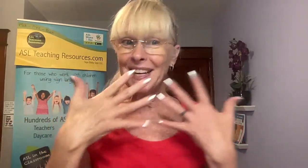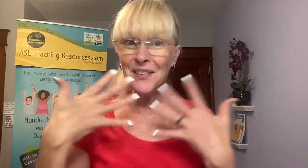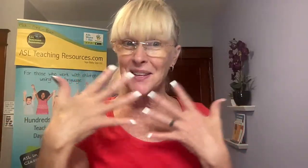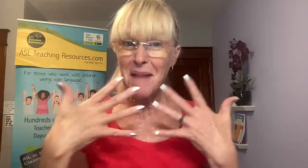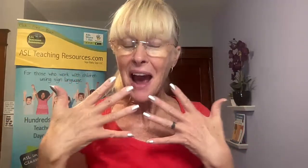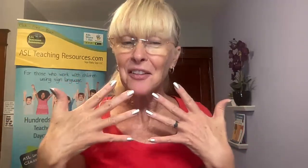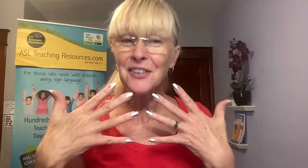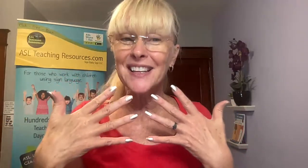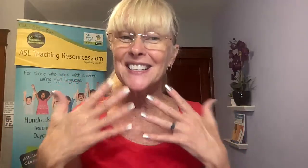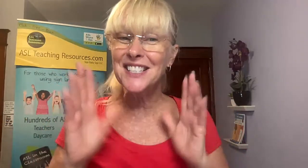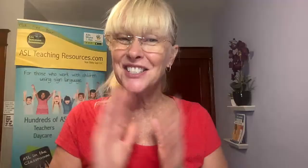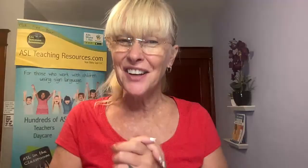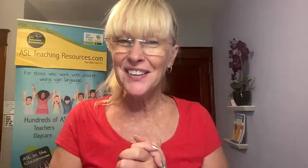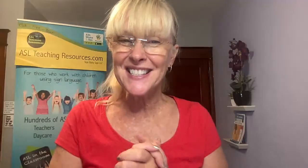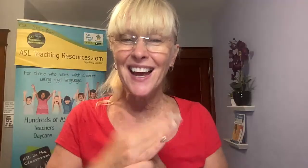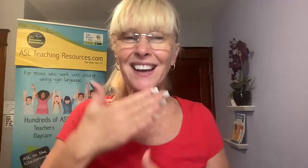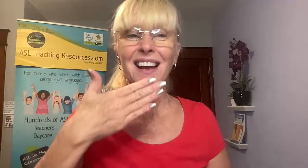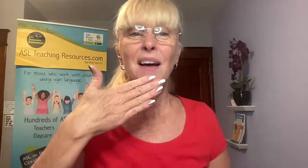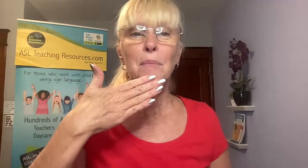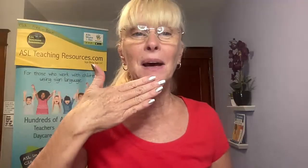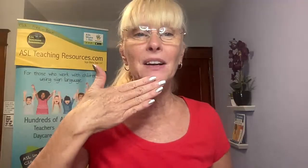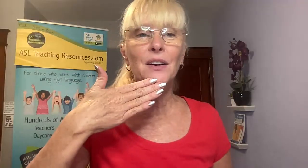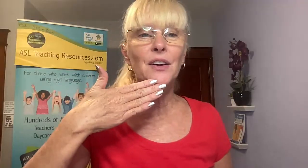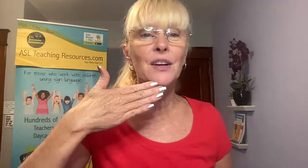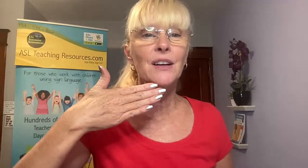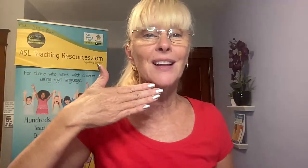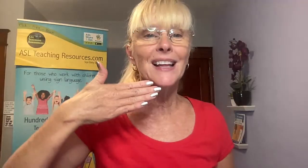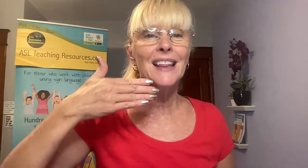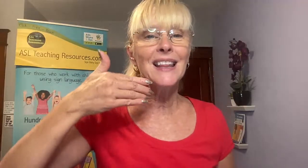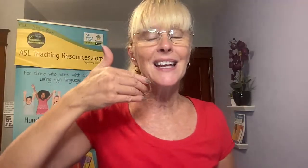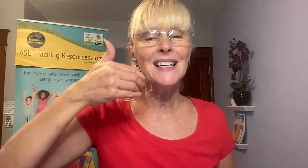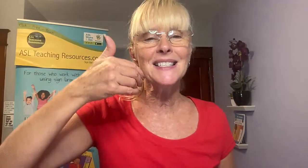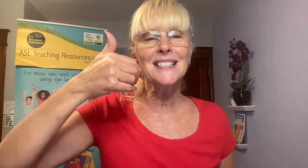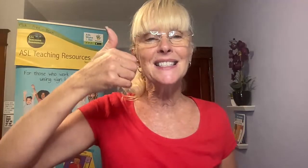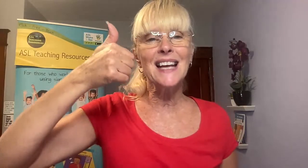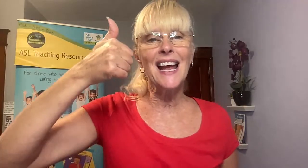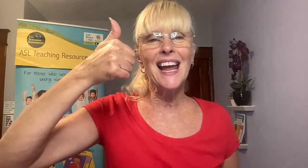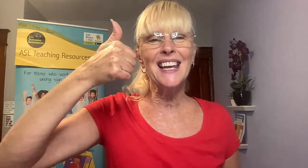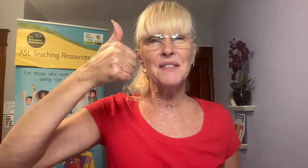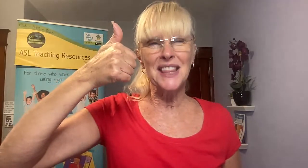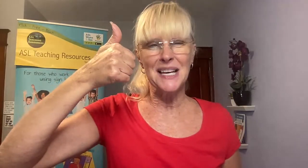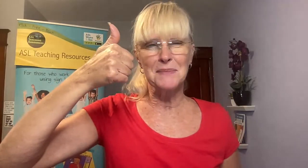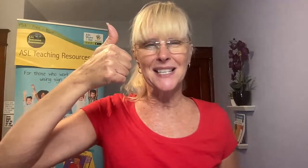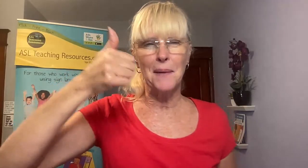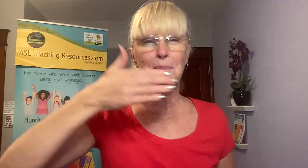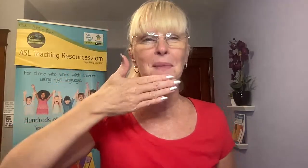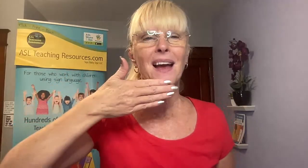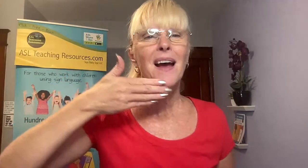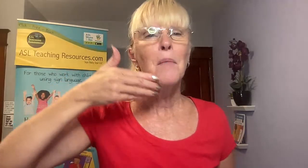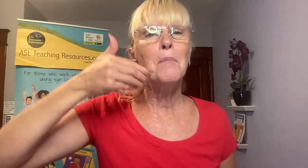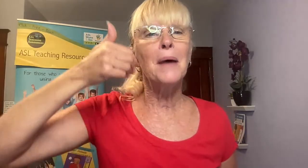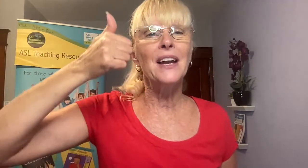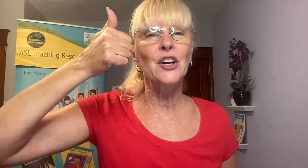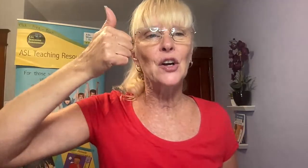at the mouth for these. Did you notice that? Better. You're going to go like this and give it thumbs up. Better